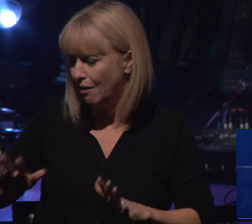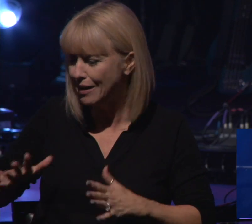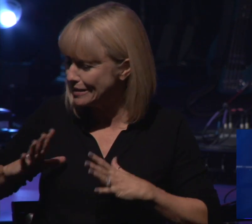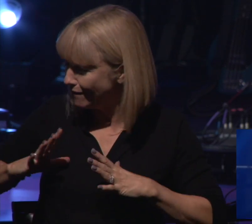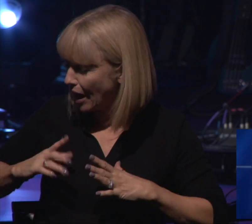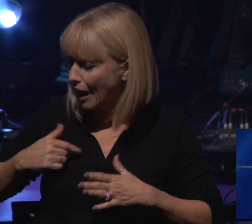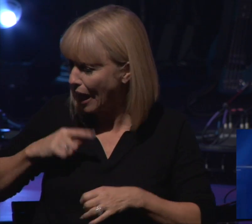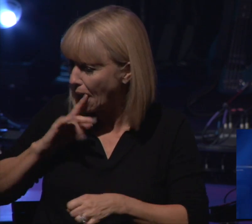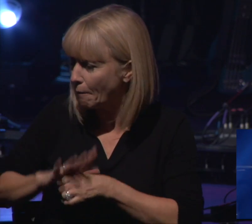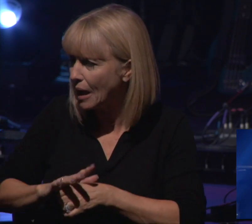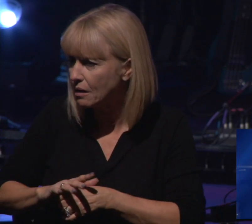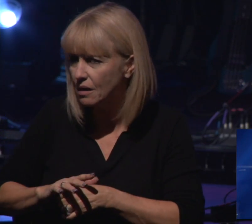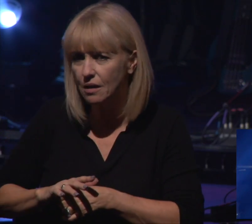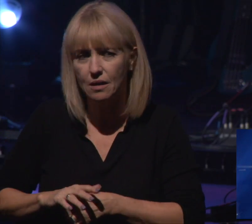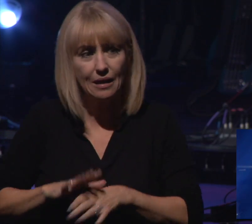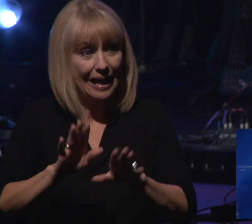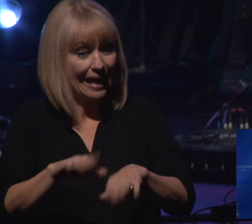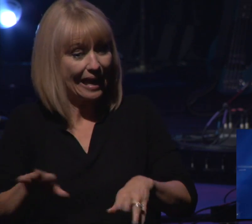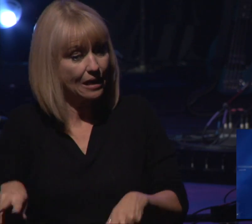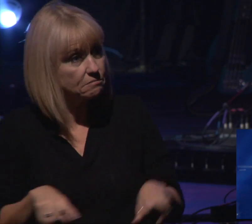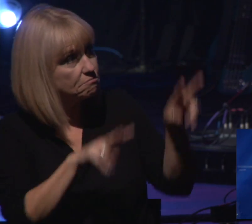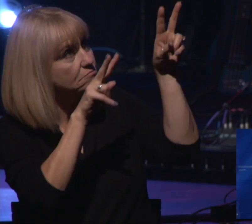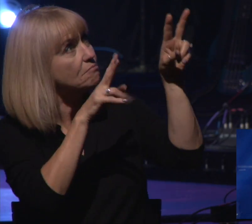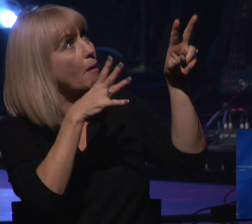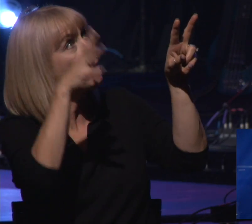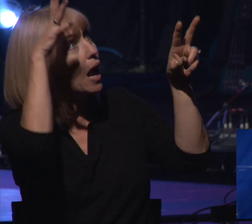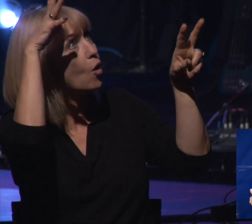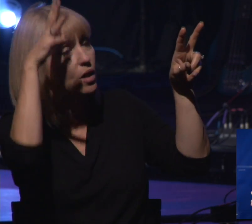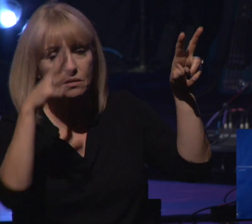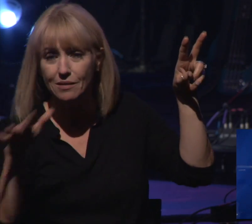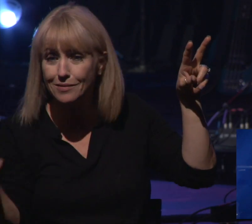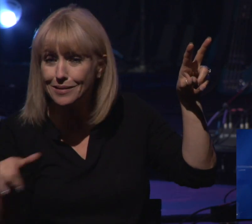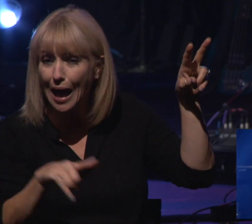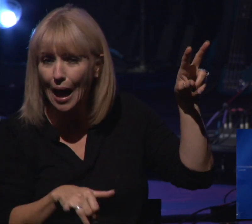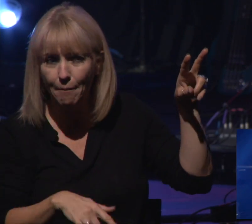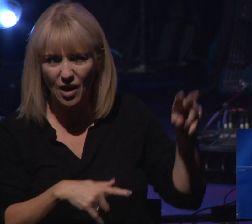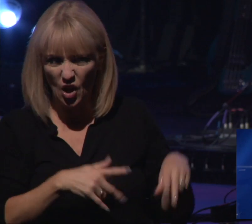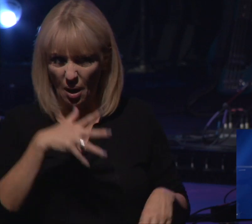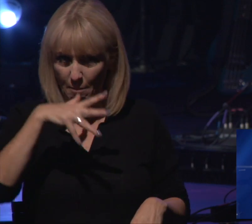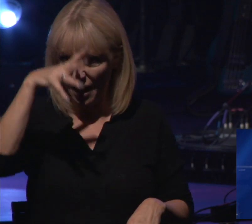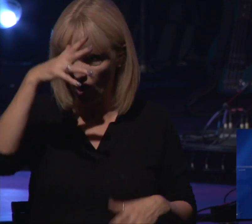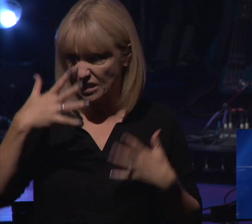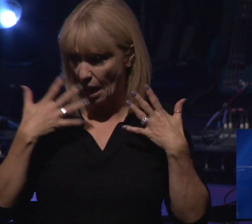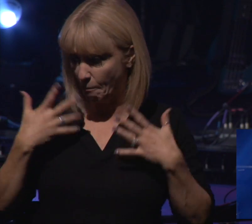to walk through this. I'm committed. How about kids to your parents?